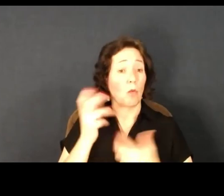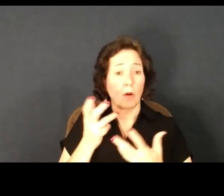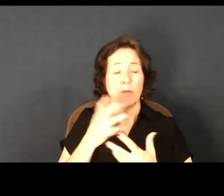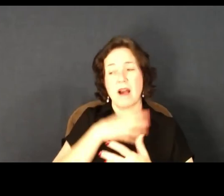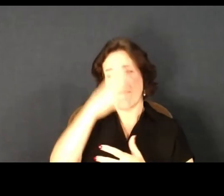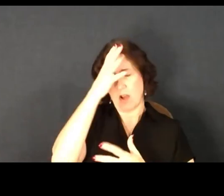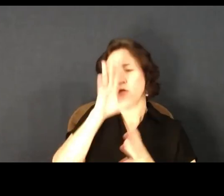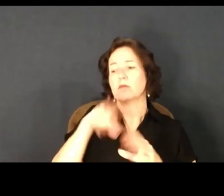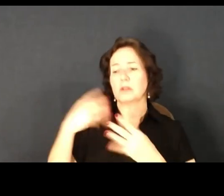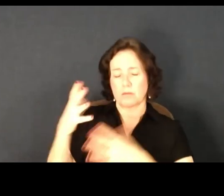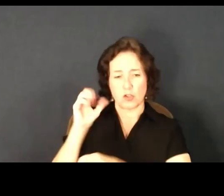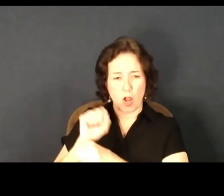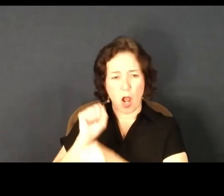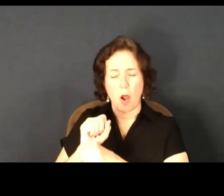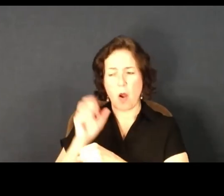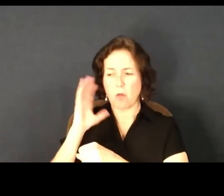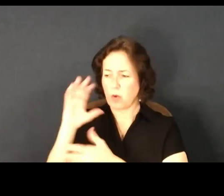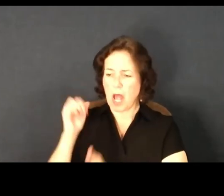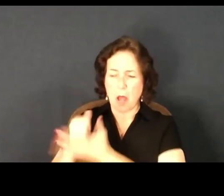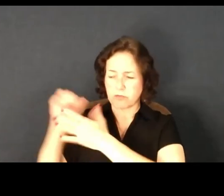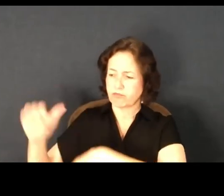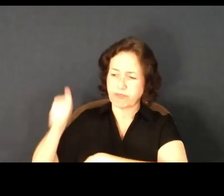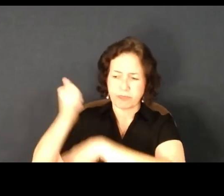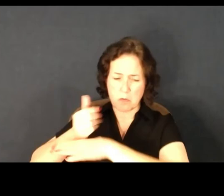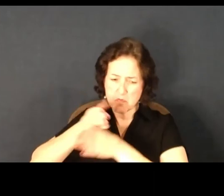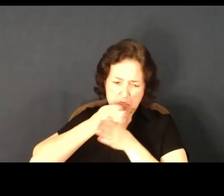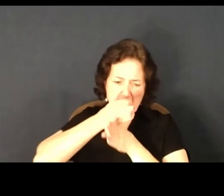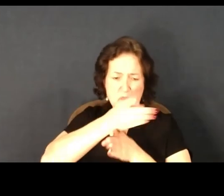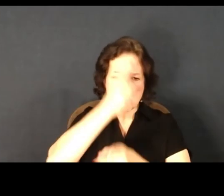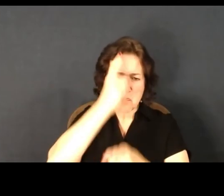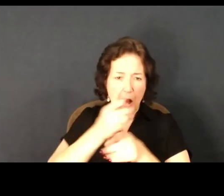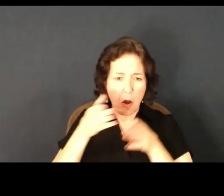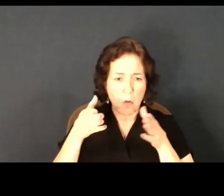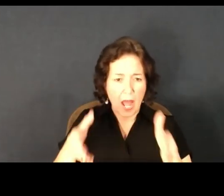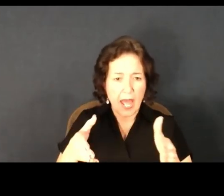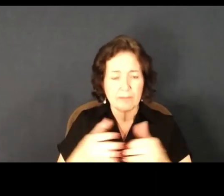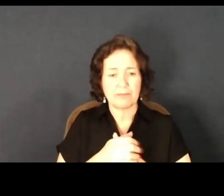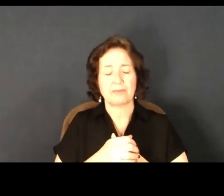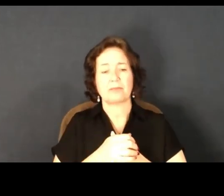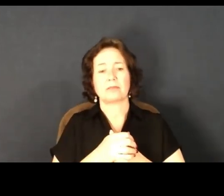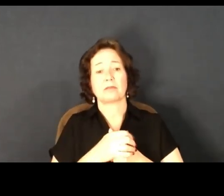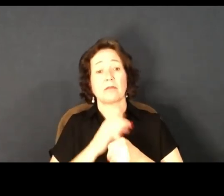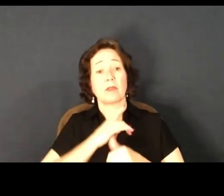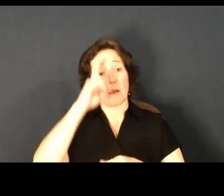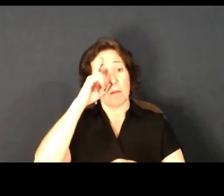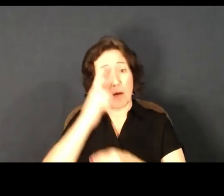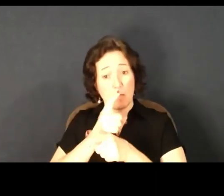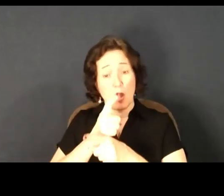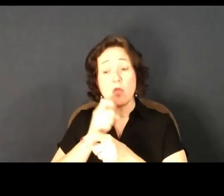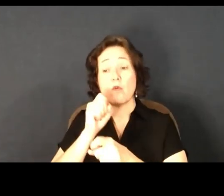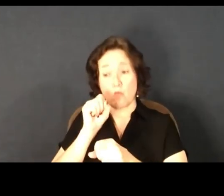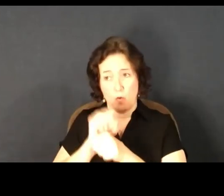get them on the right track. My brother worked with the Admiral Drive-In crew